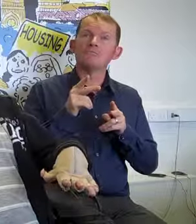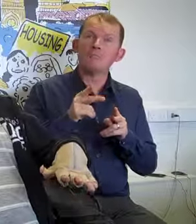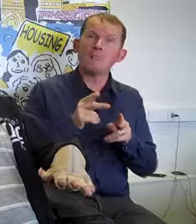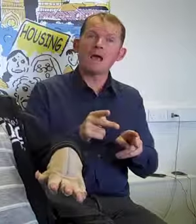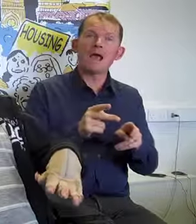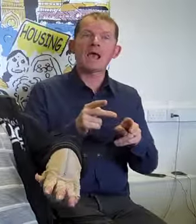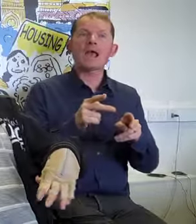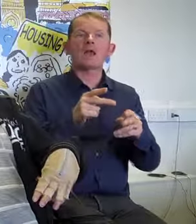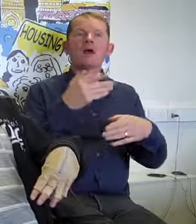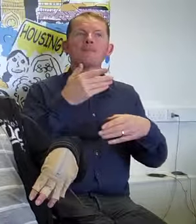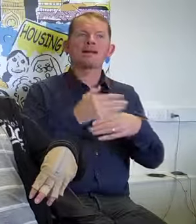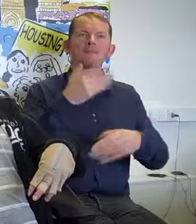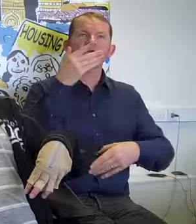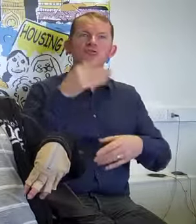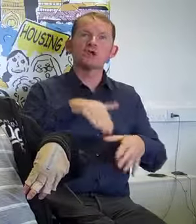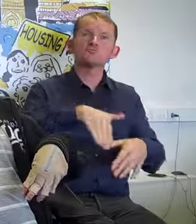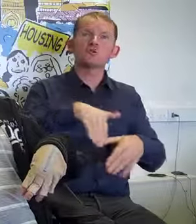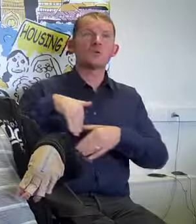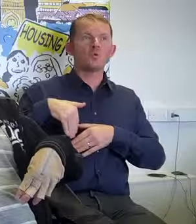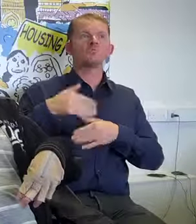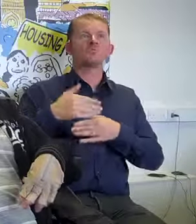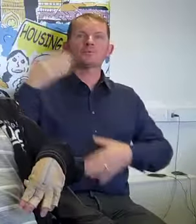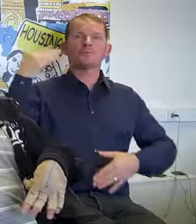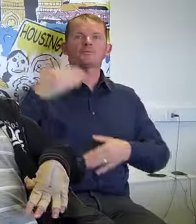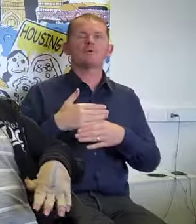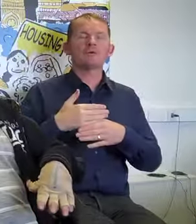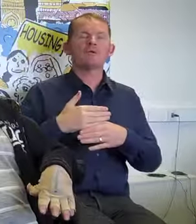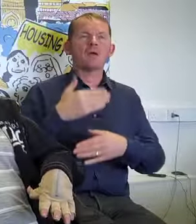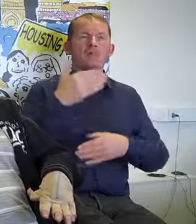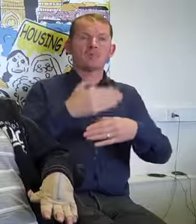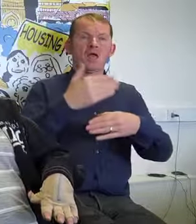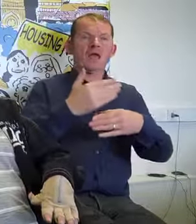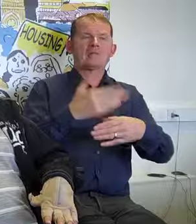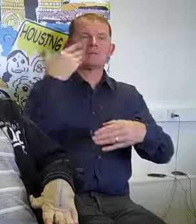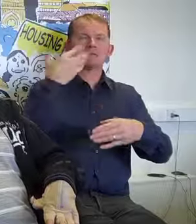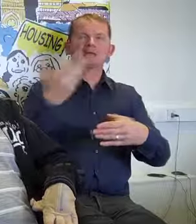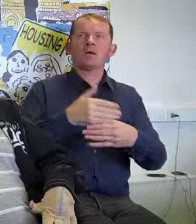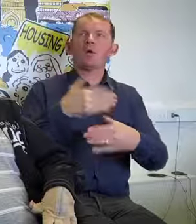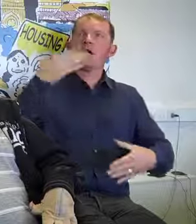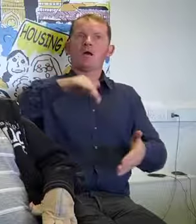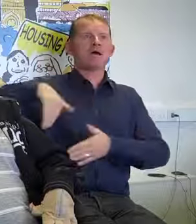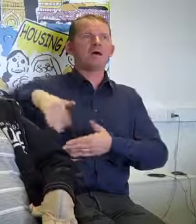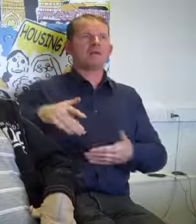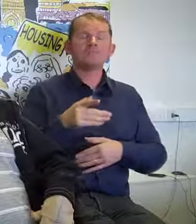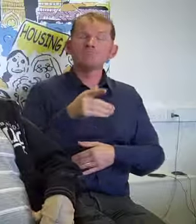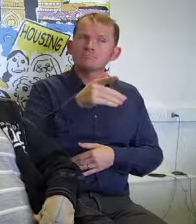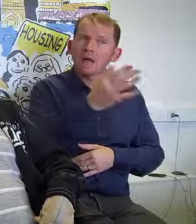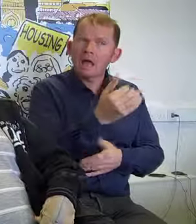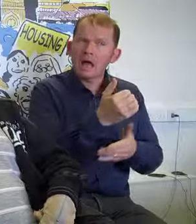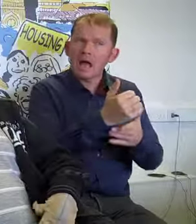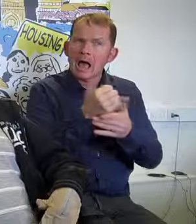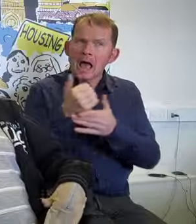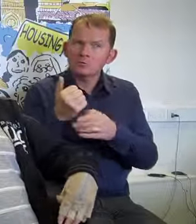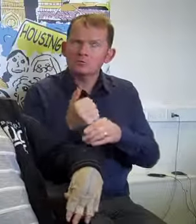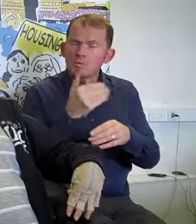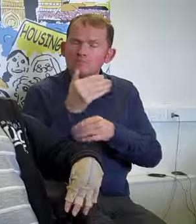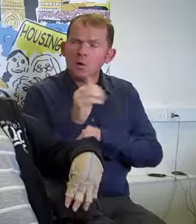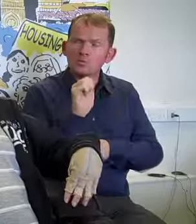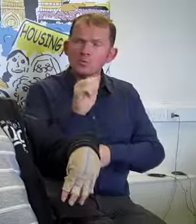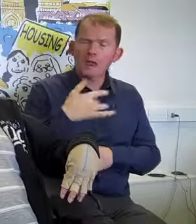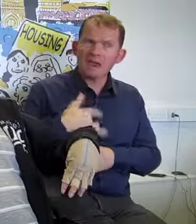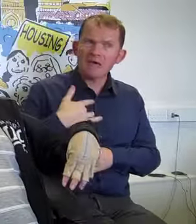that society has put in the way in the past. Has it also helped you do more with your life possibly though?